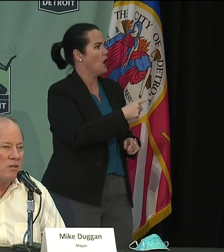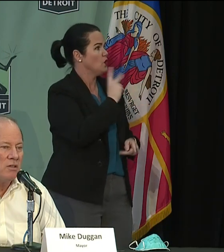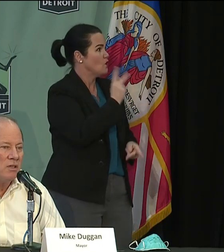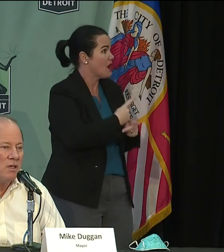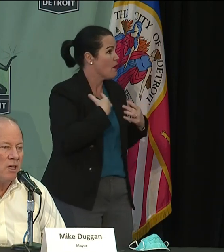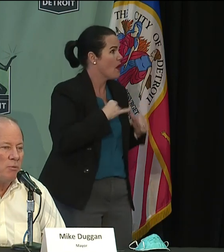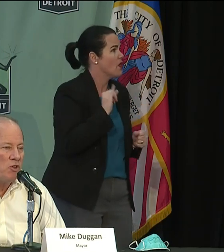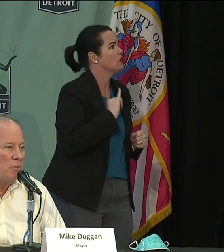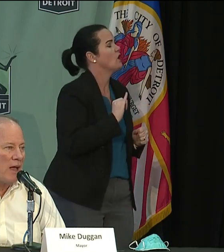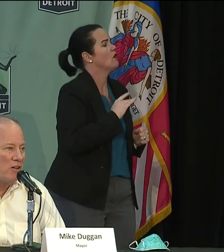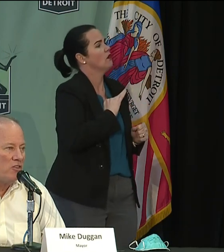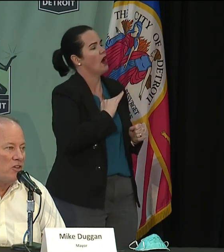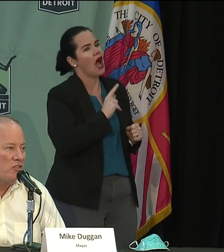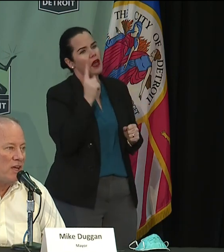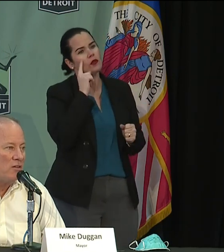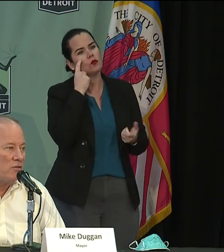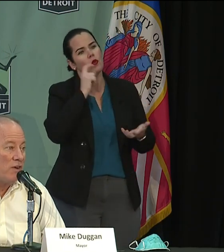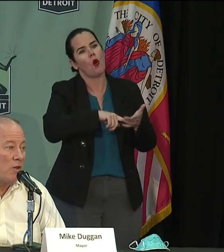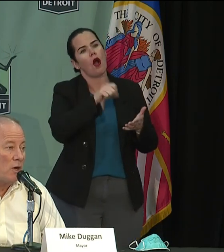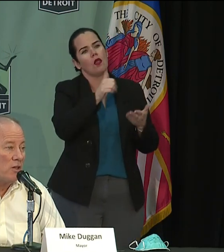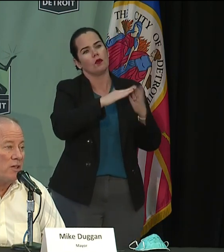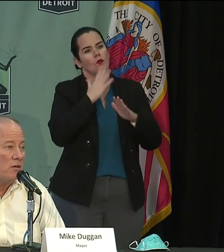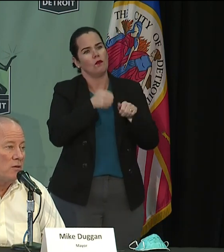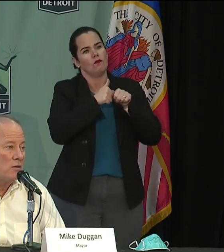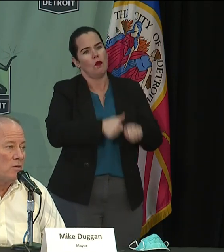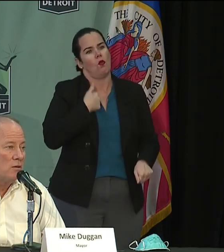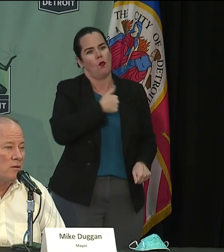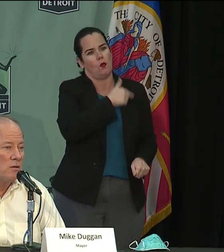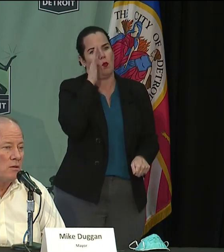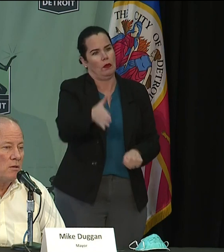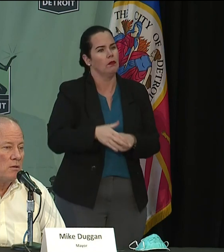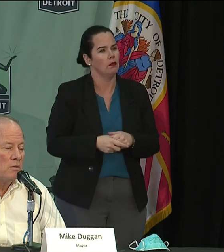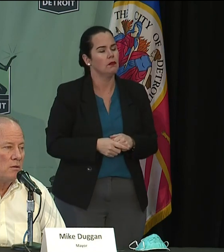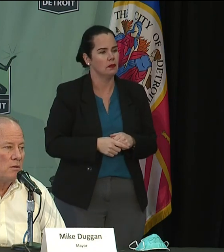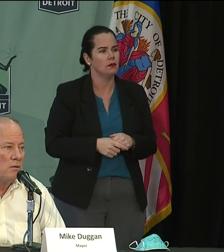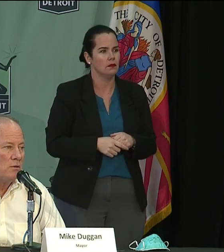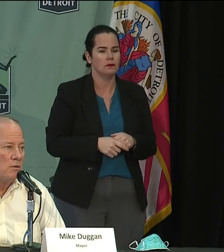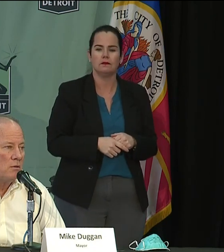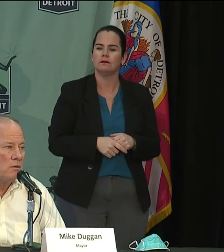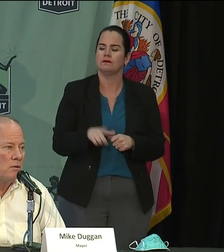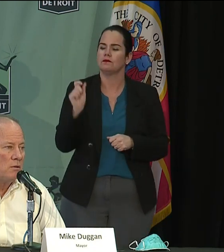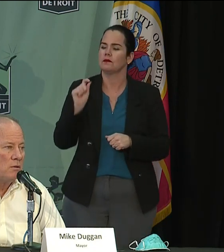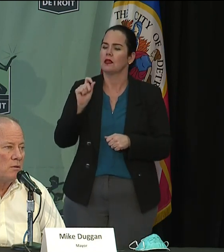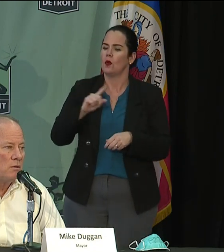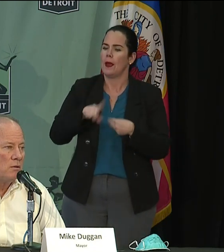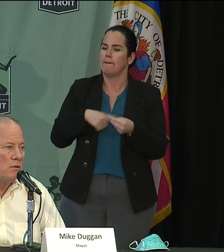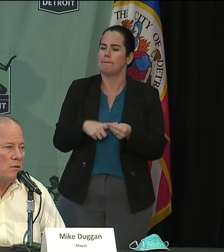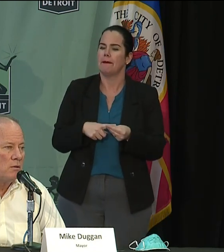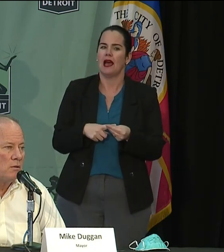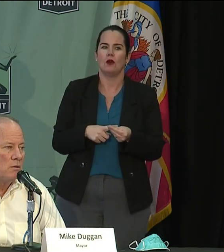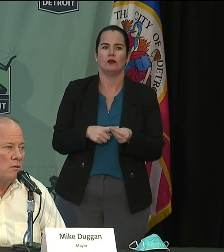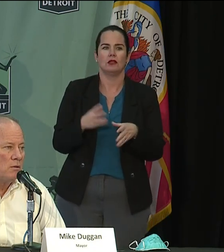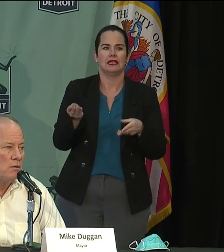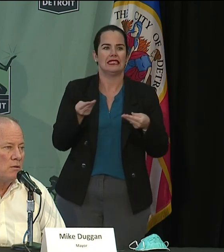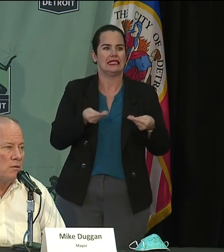other municipalities in the state follow our lead. Okay. A few questions on supply chain.